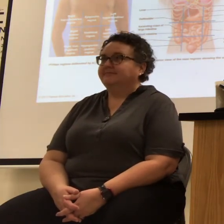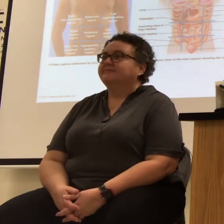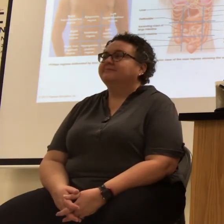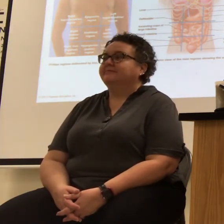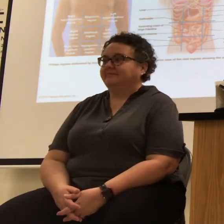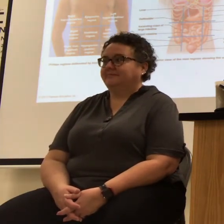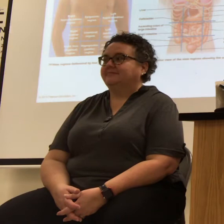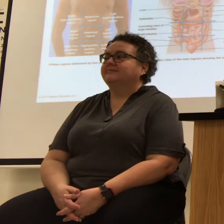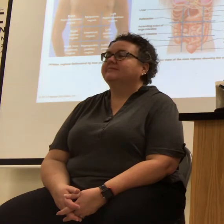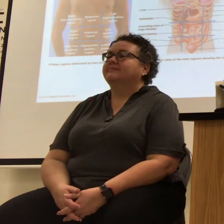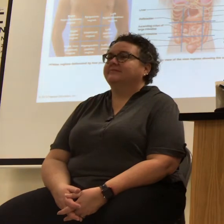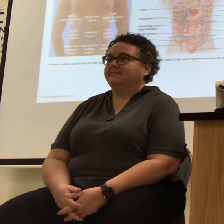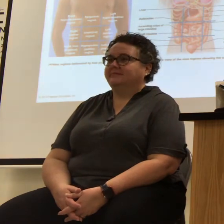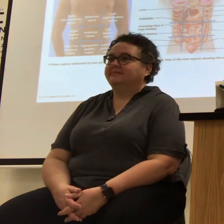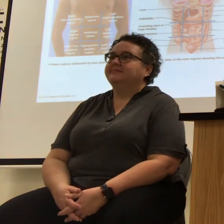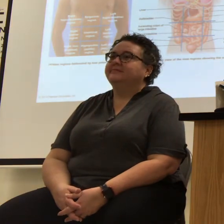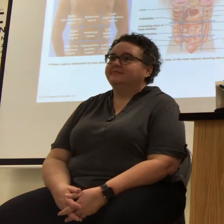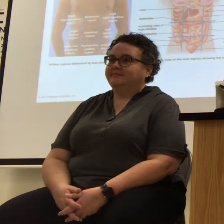inguinal. I'll go with inguinal.